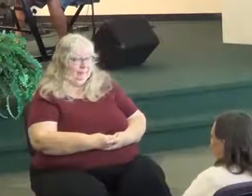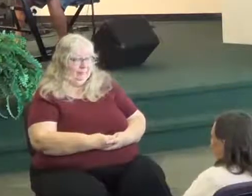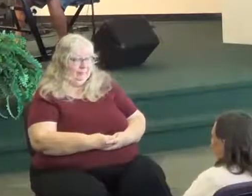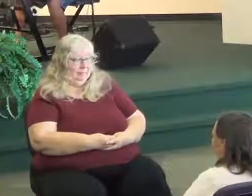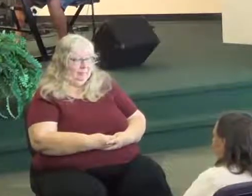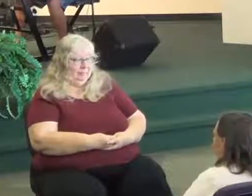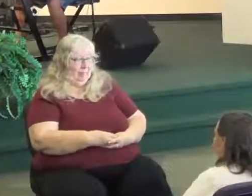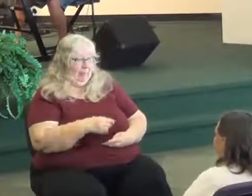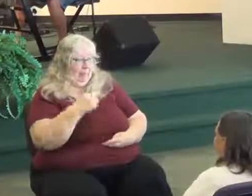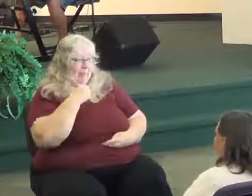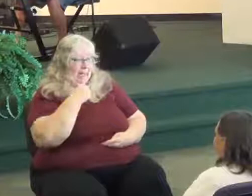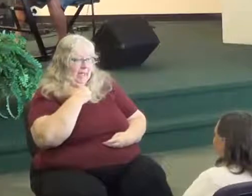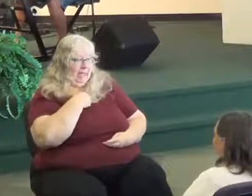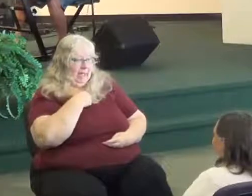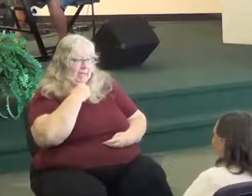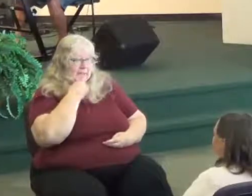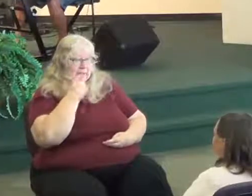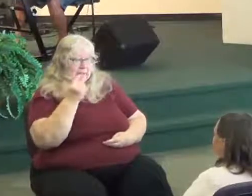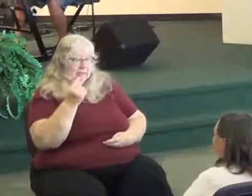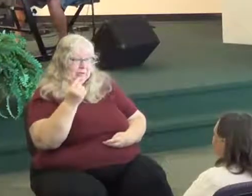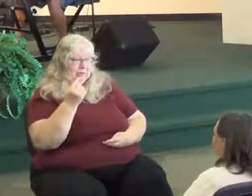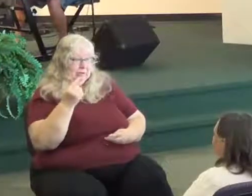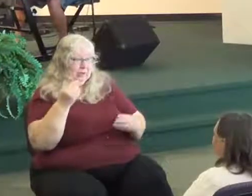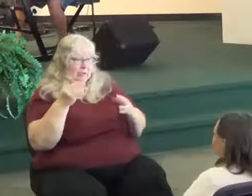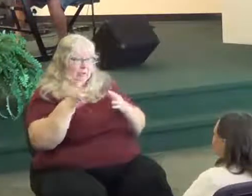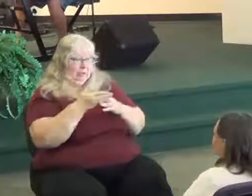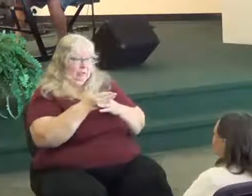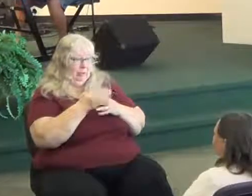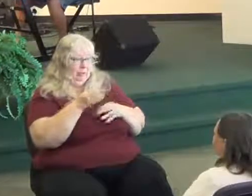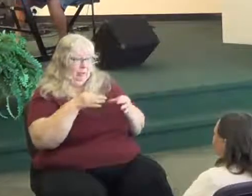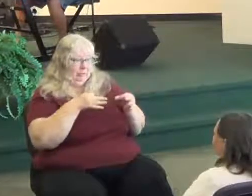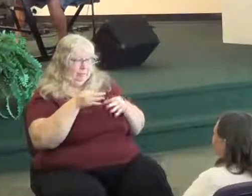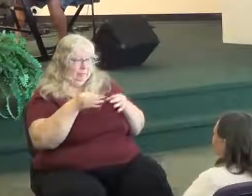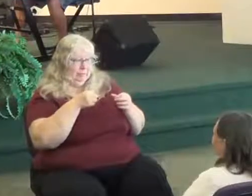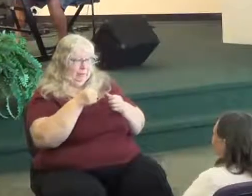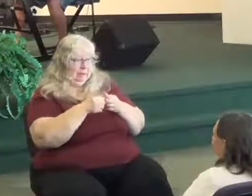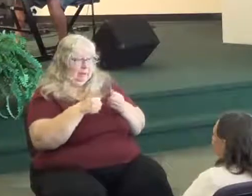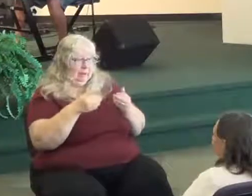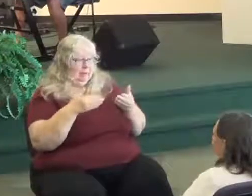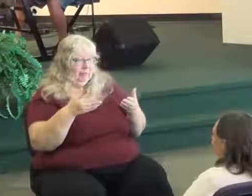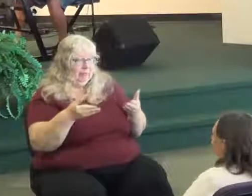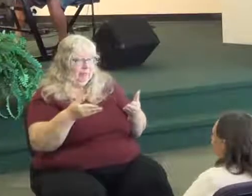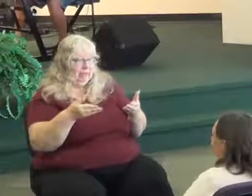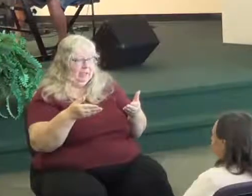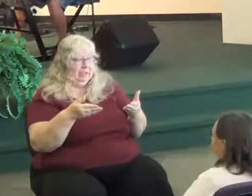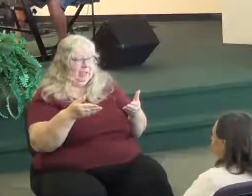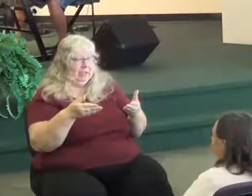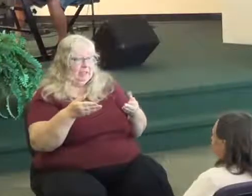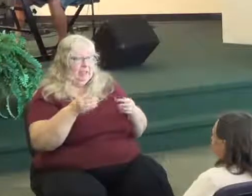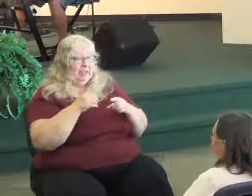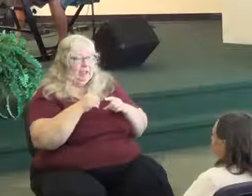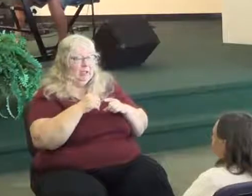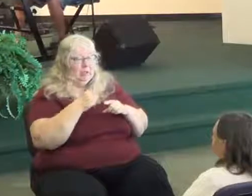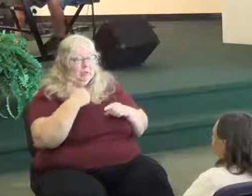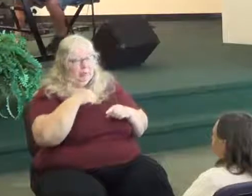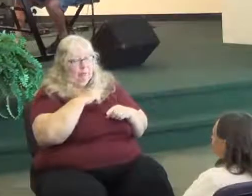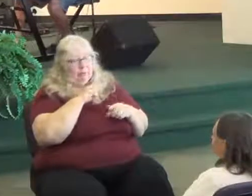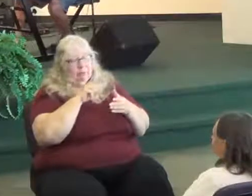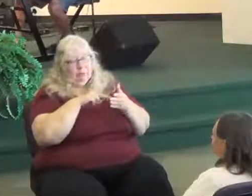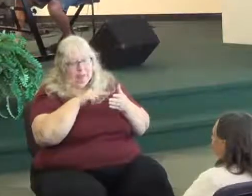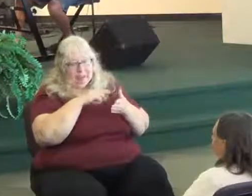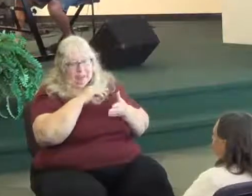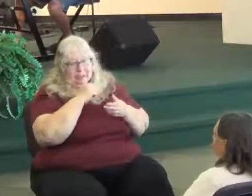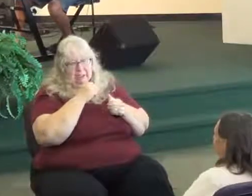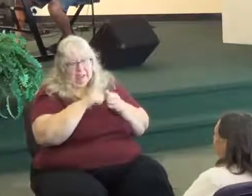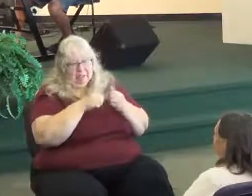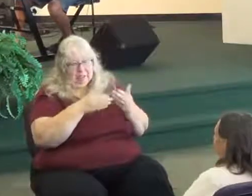Because I told her, you can go through and explain everything. We read all the stuff. We've